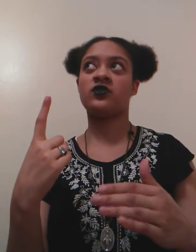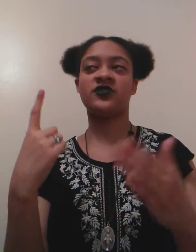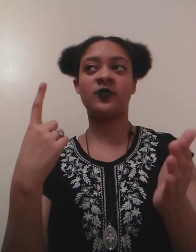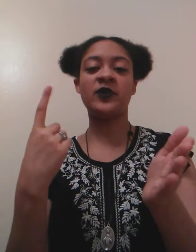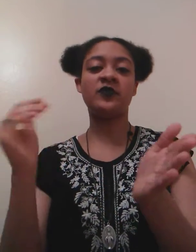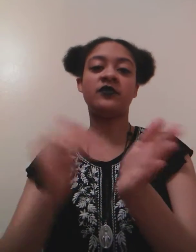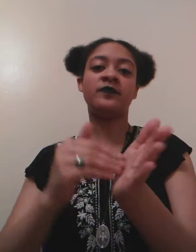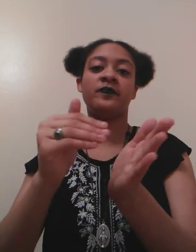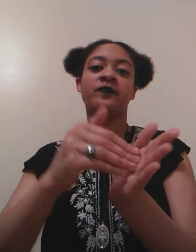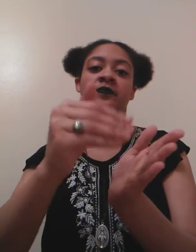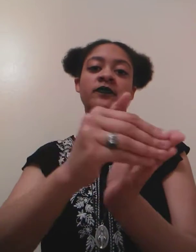some people,